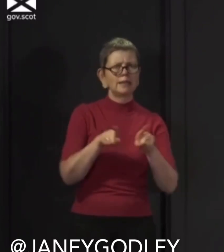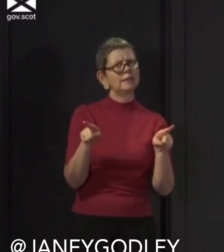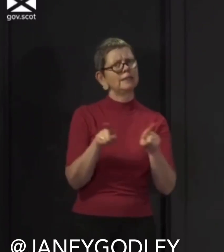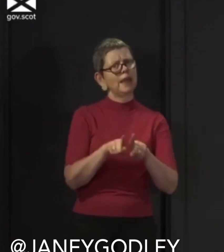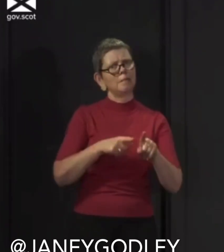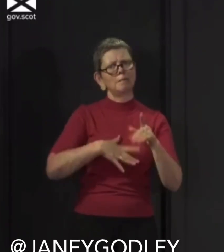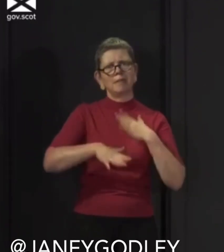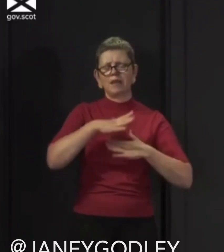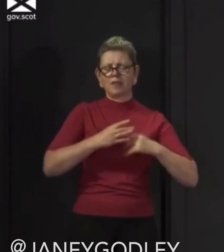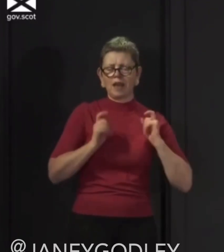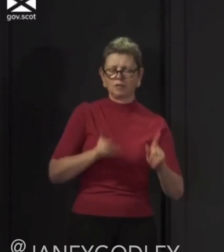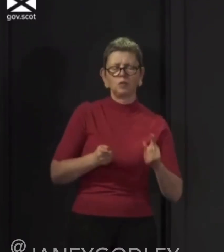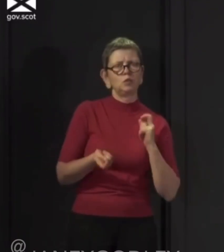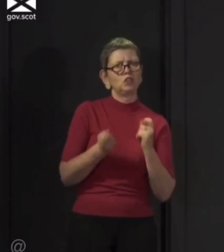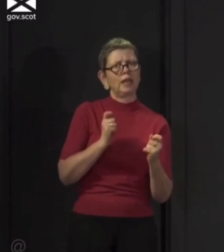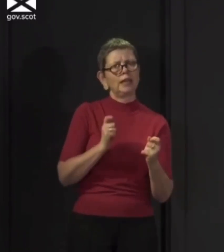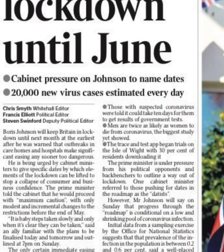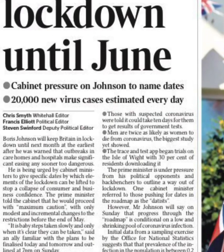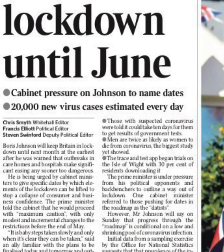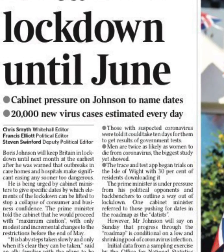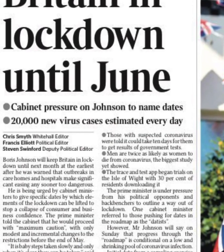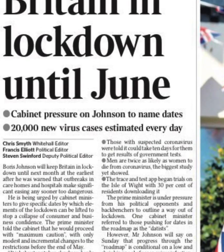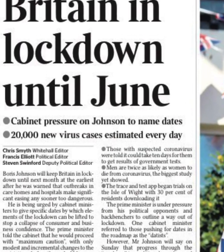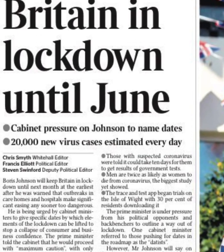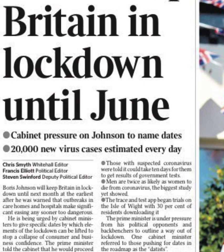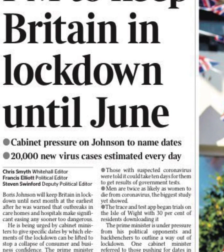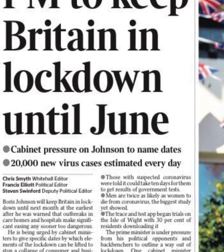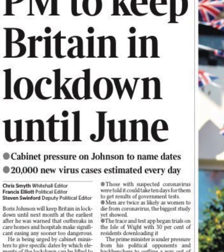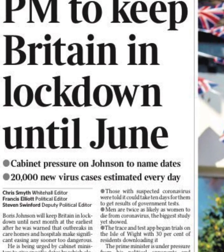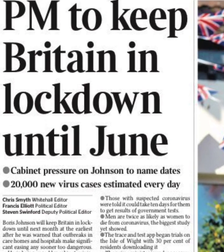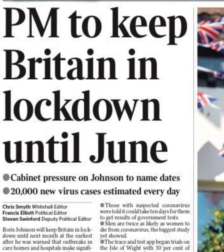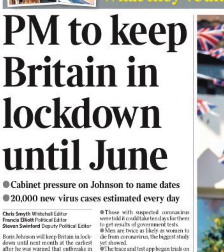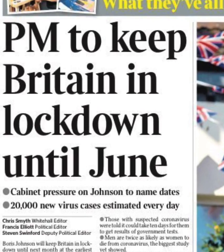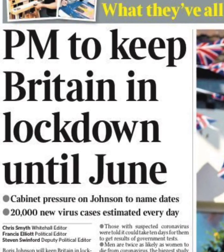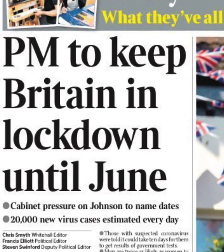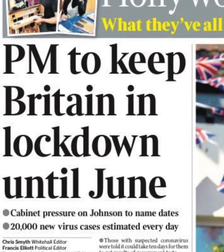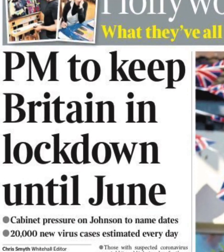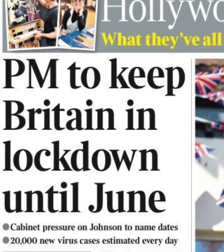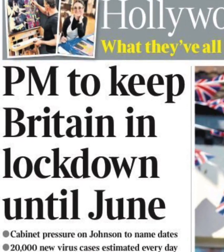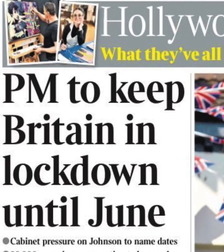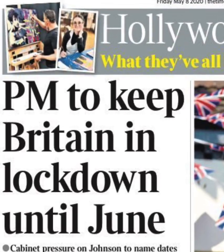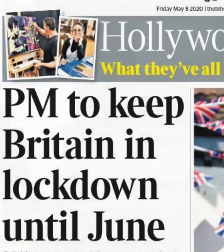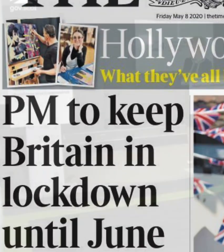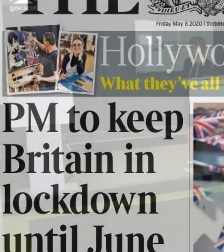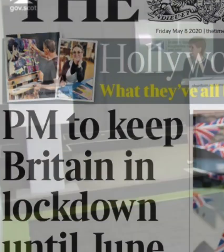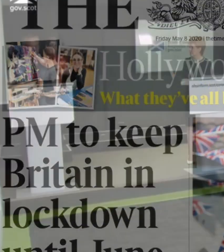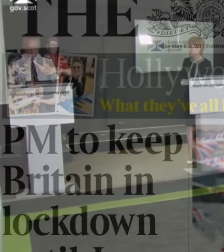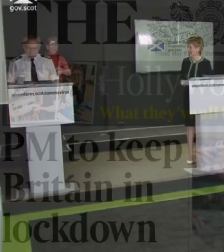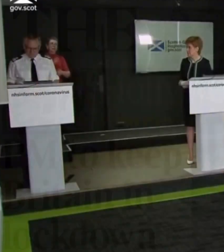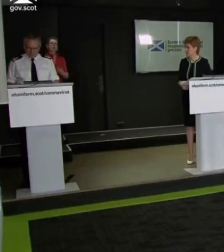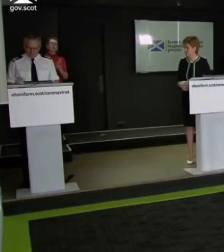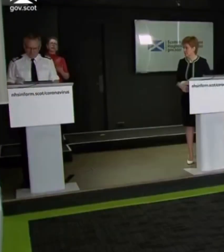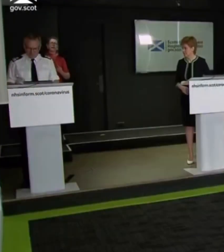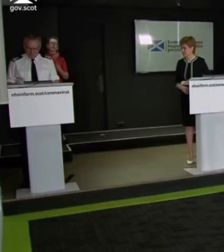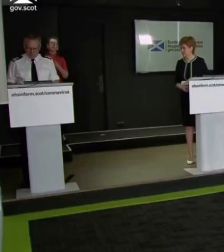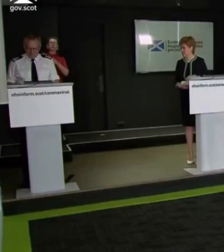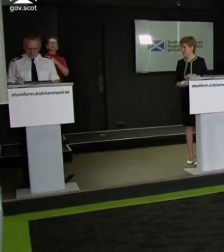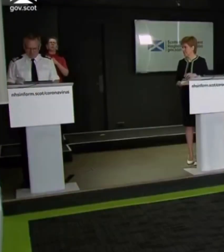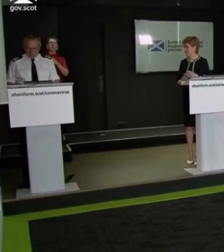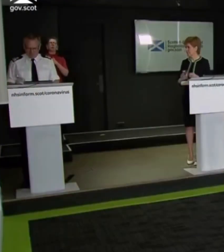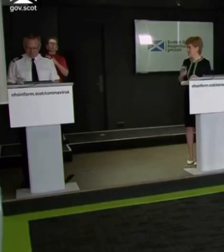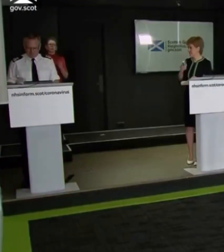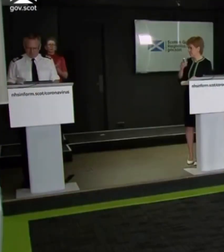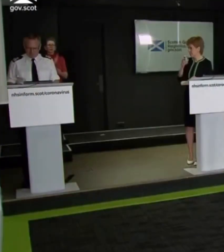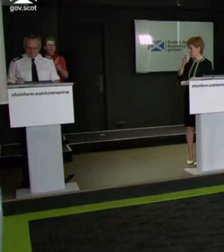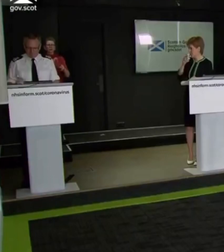and I had to keep repeating the answers to it was all lies and shenanigans. So, we're going to go and speak to Sergeant Wilson, he's got a couple